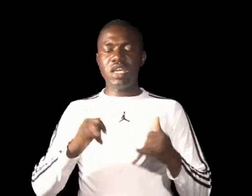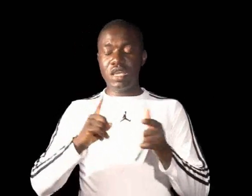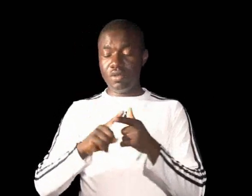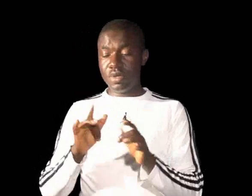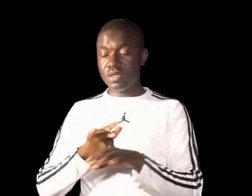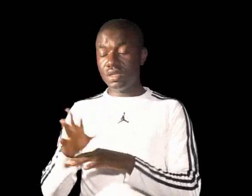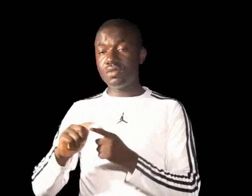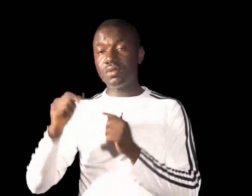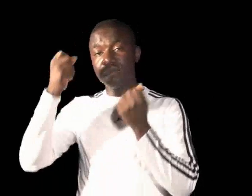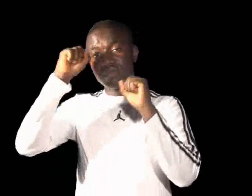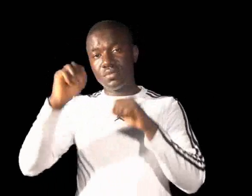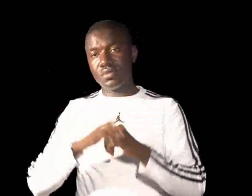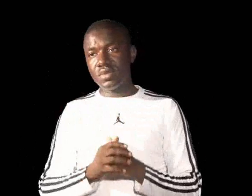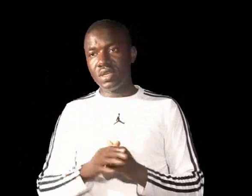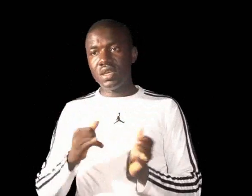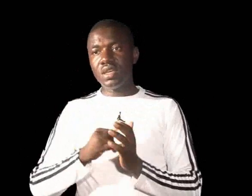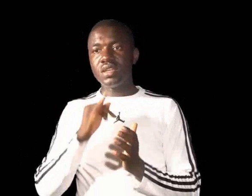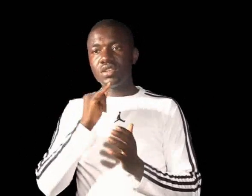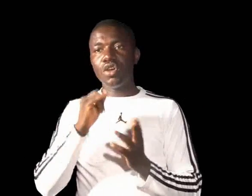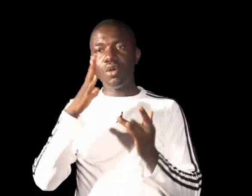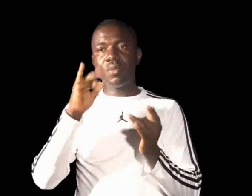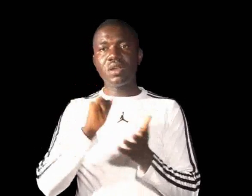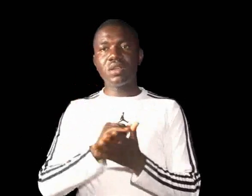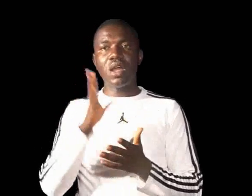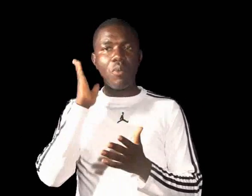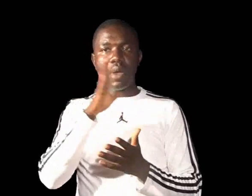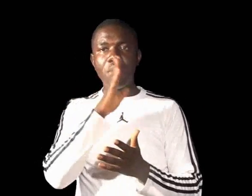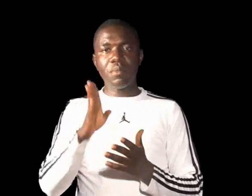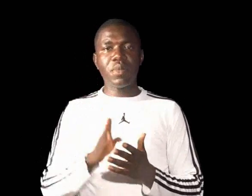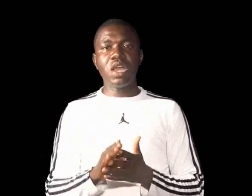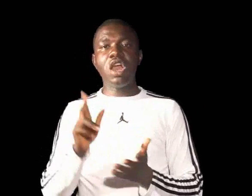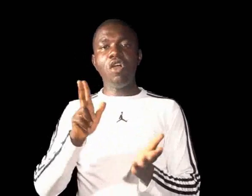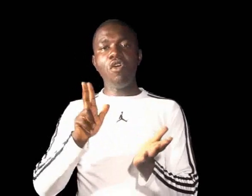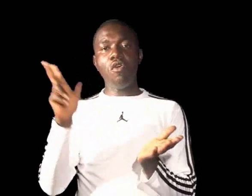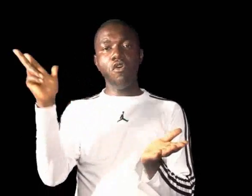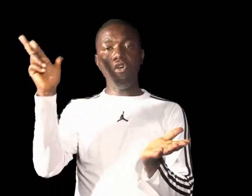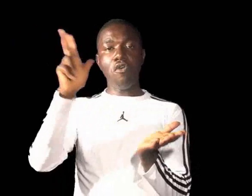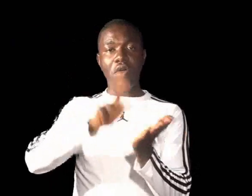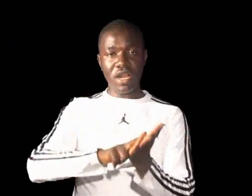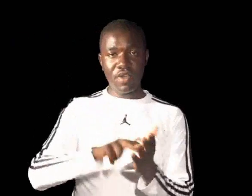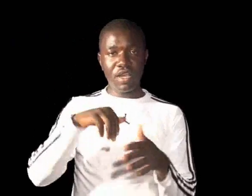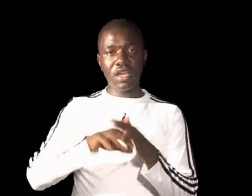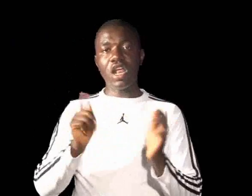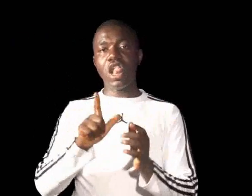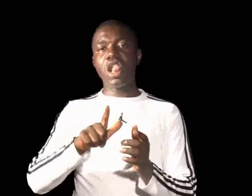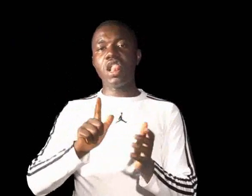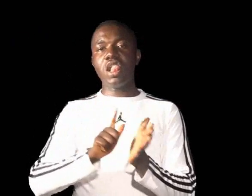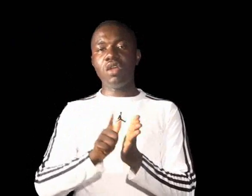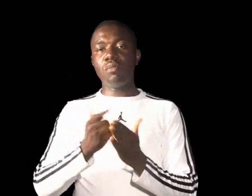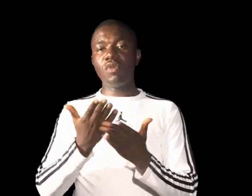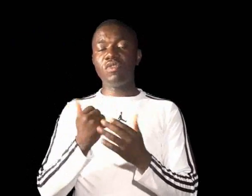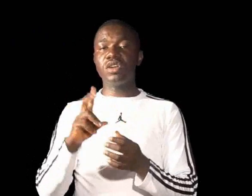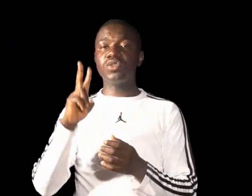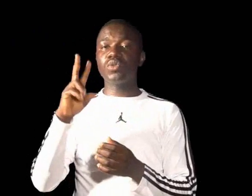law. However, it is hoped that the disability bill will be ratified into a law before the 2011